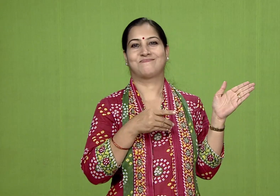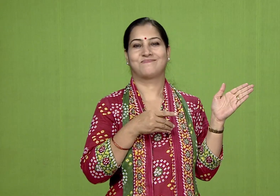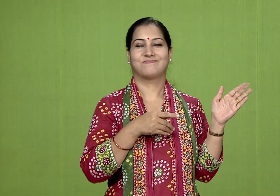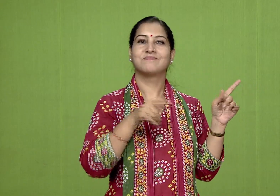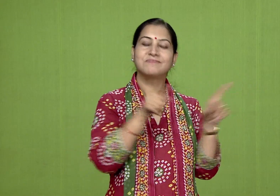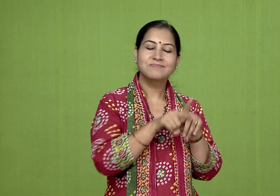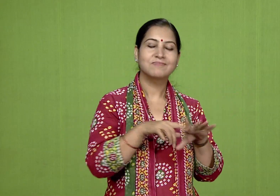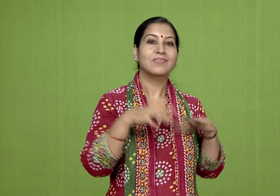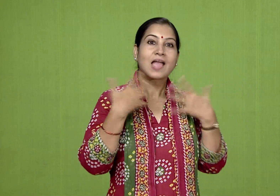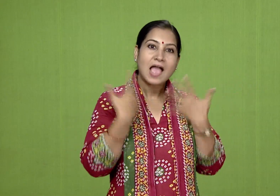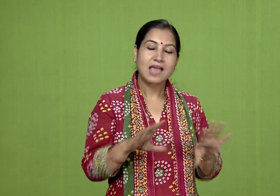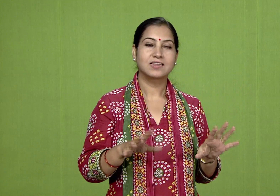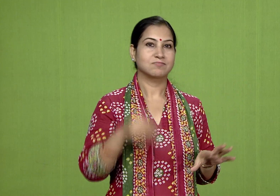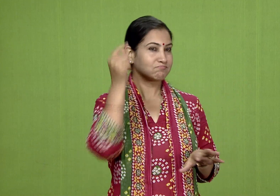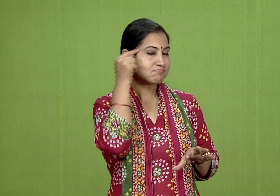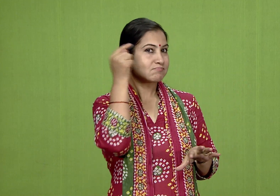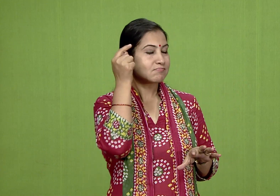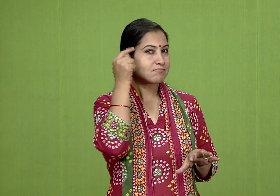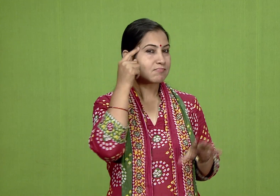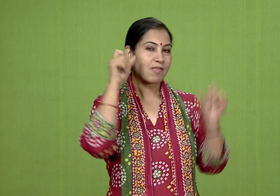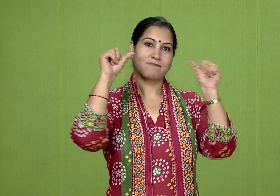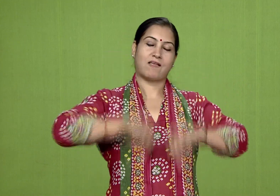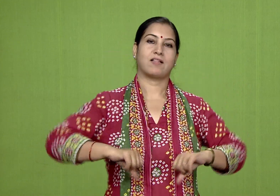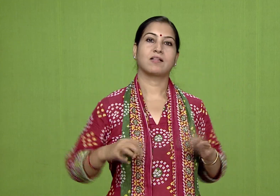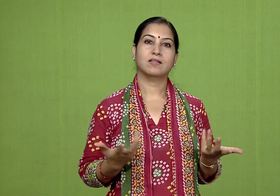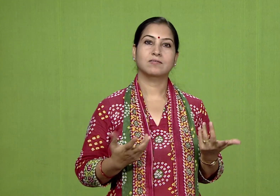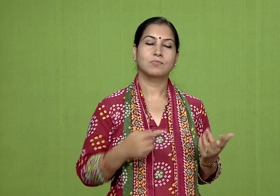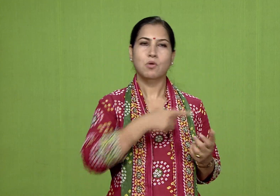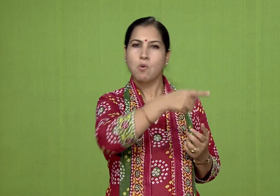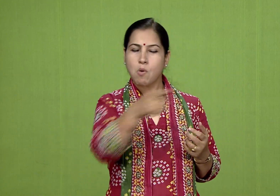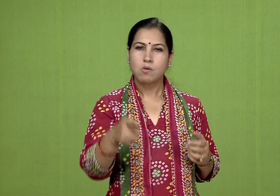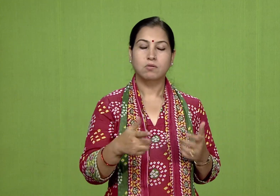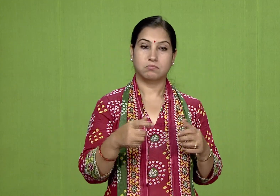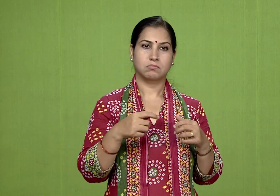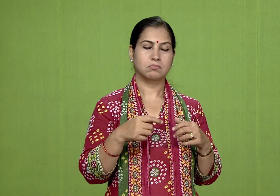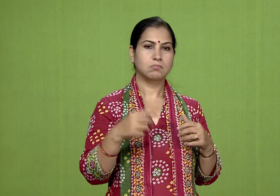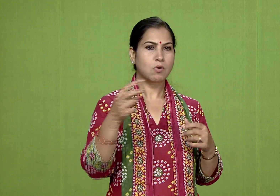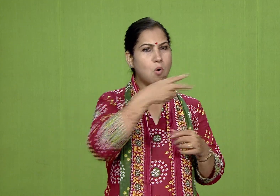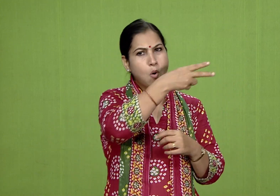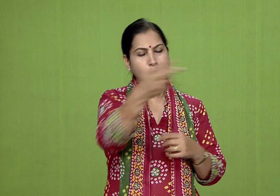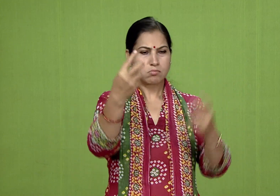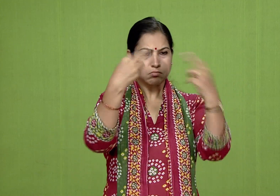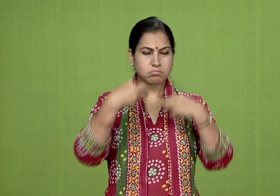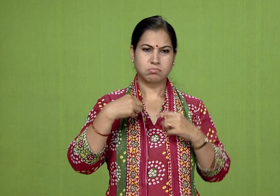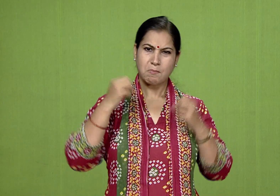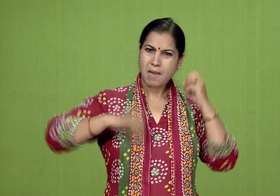could not think of anyone who would ever see something good in him.